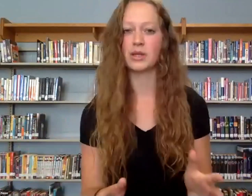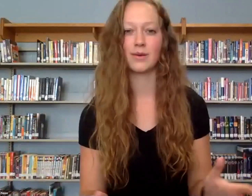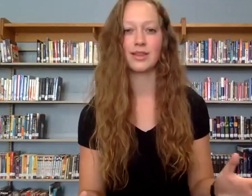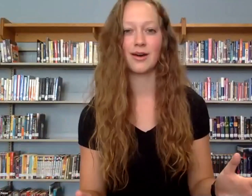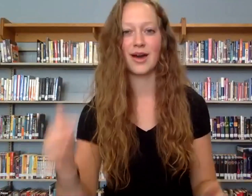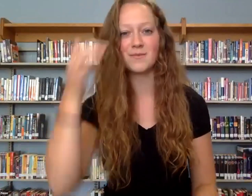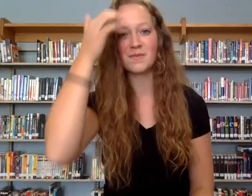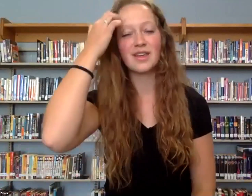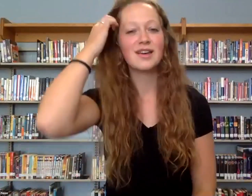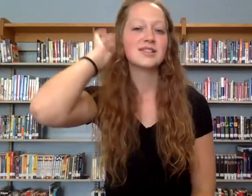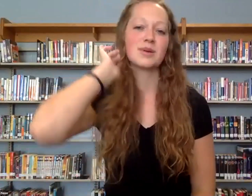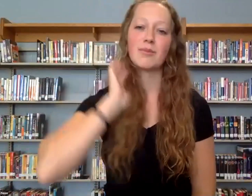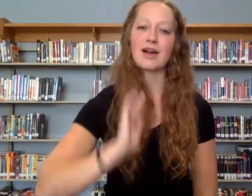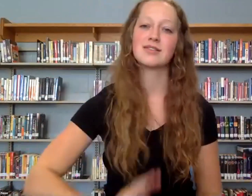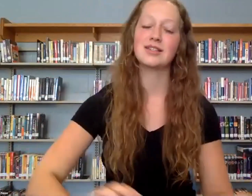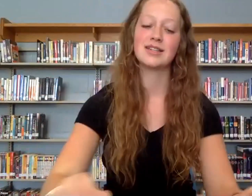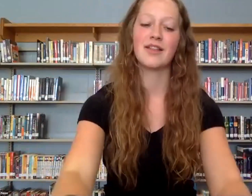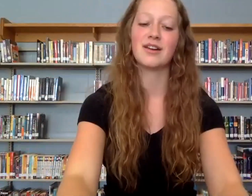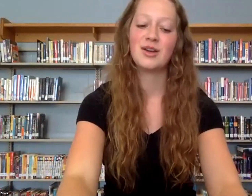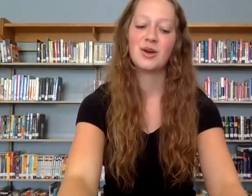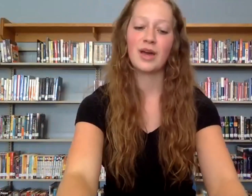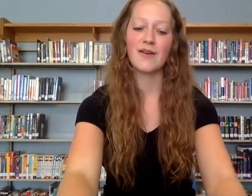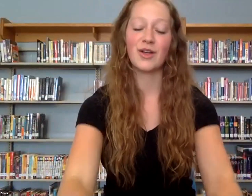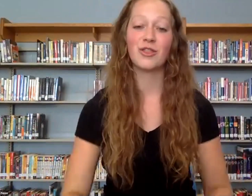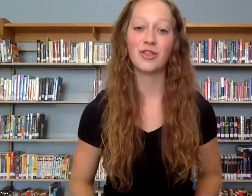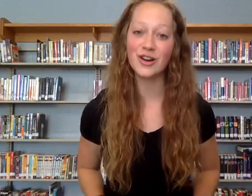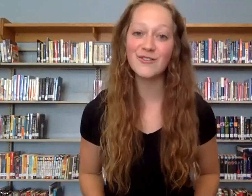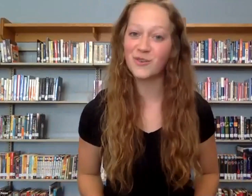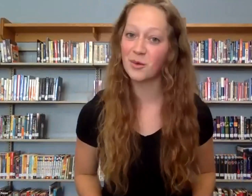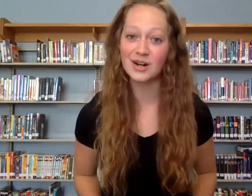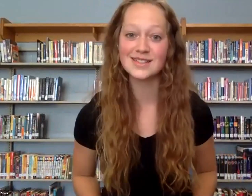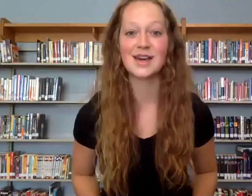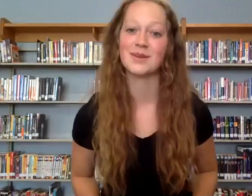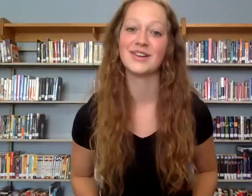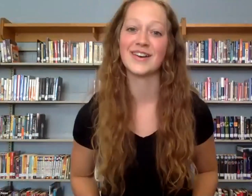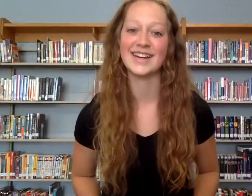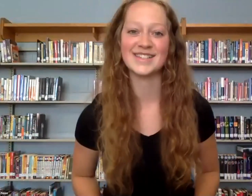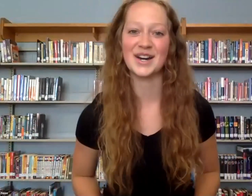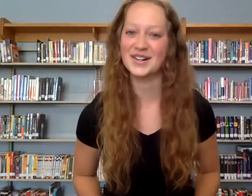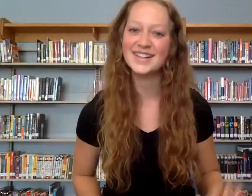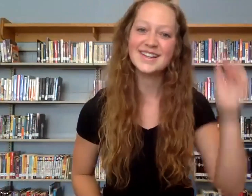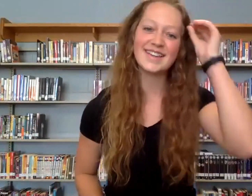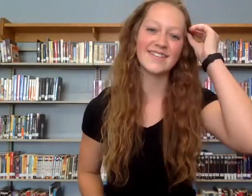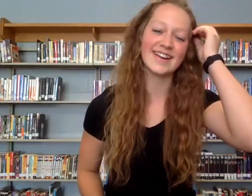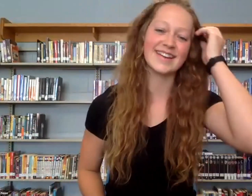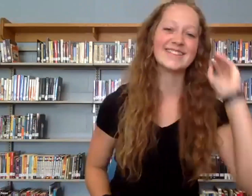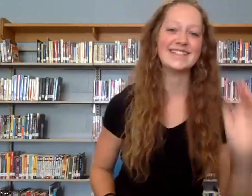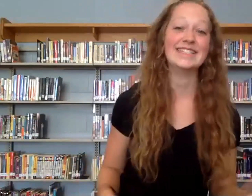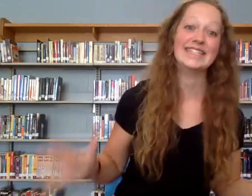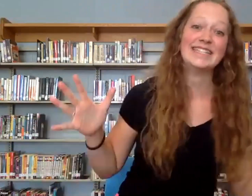with it, okay? So we're going to practice all of it. We have 34 words coming your way, so I